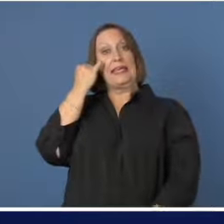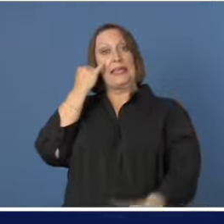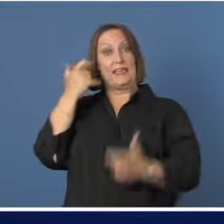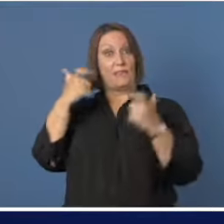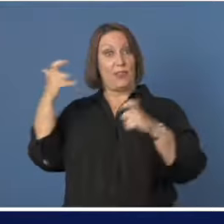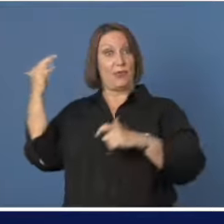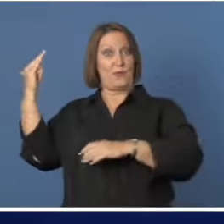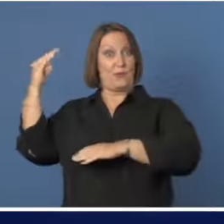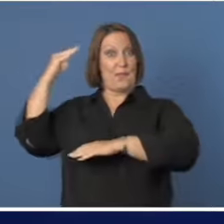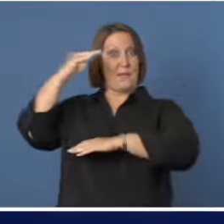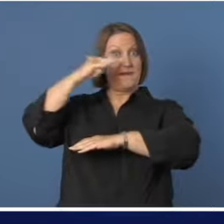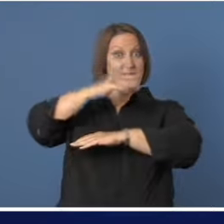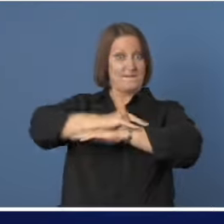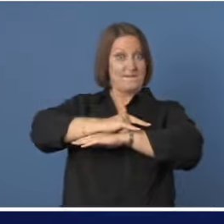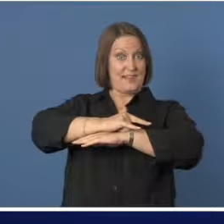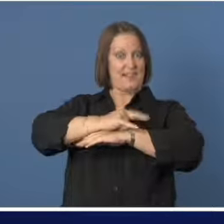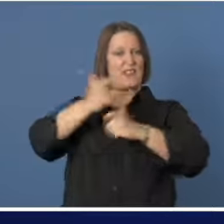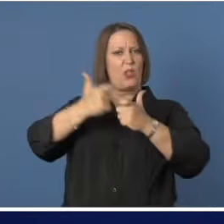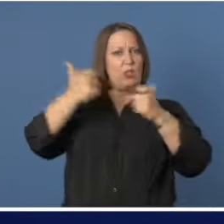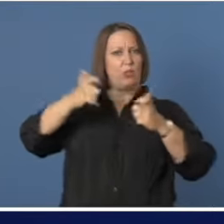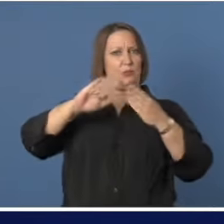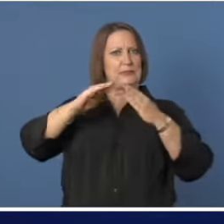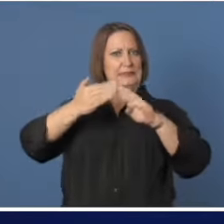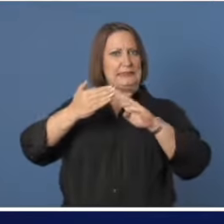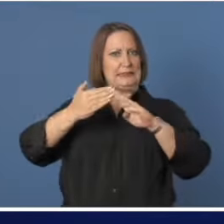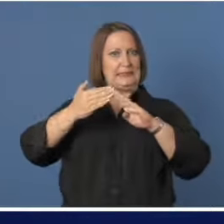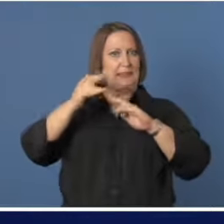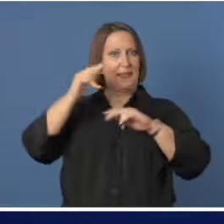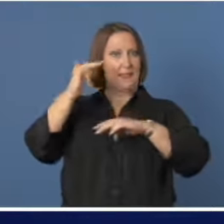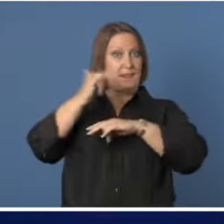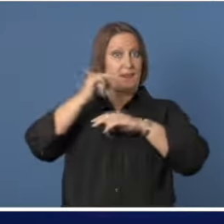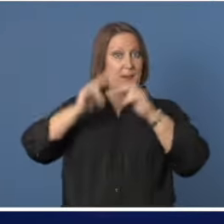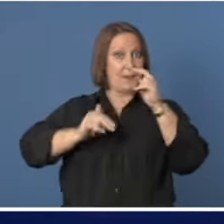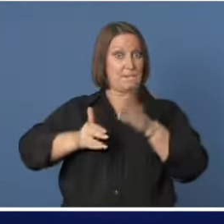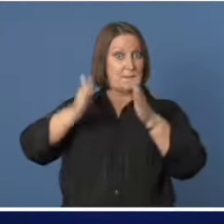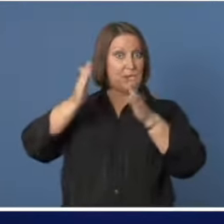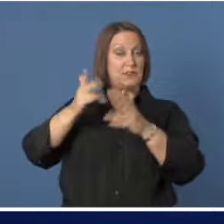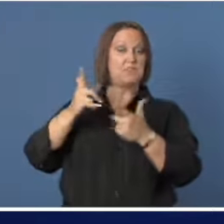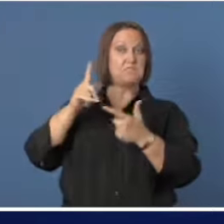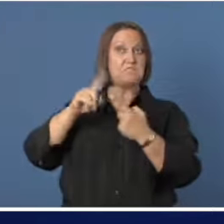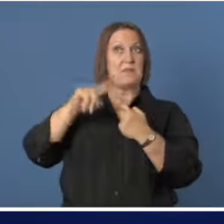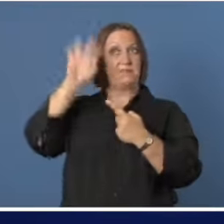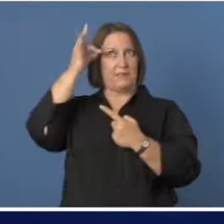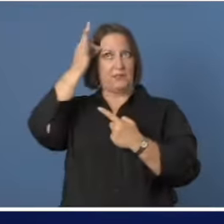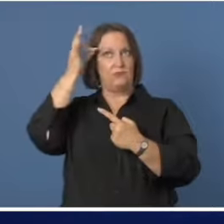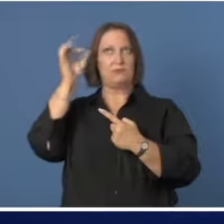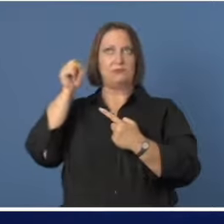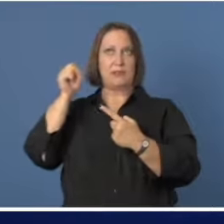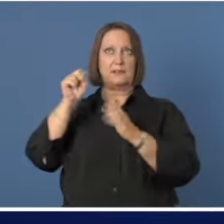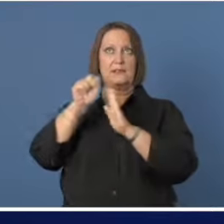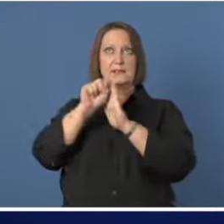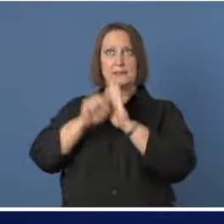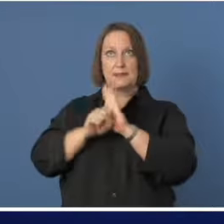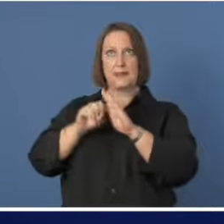situation. For example, an arriving aircraft at a large city airport.